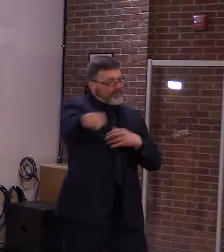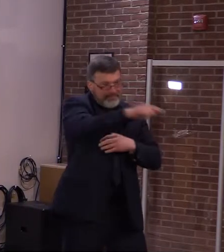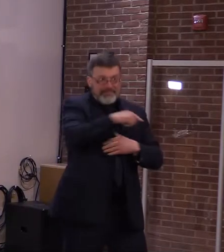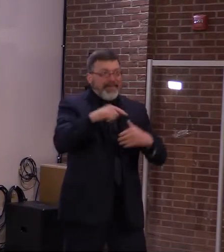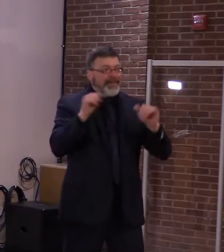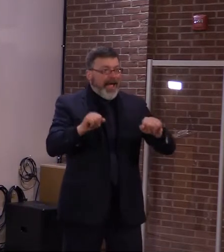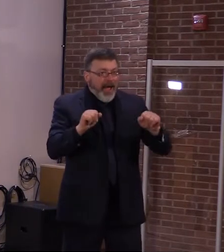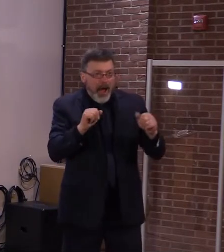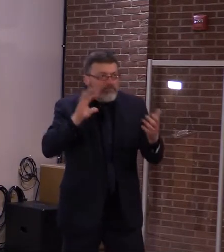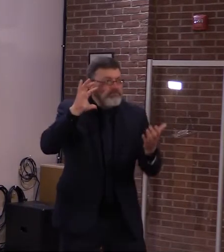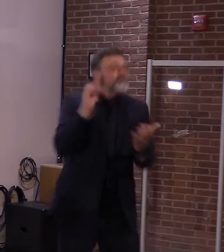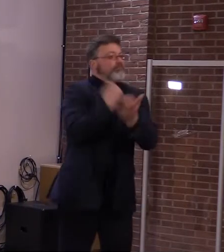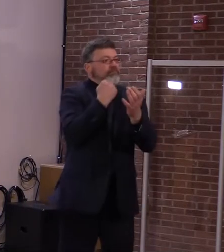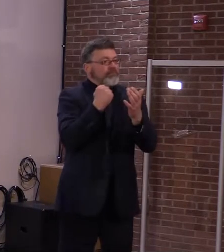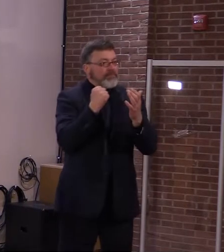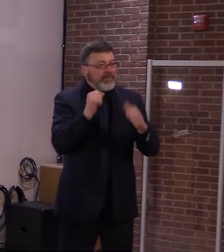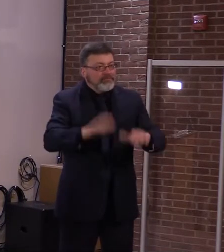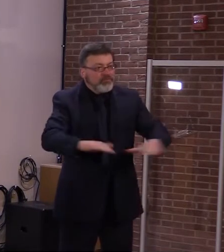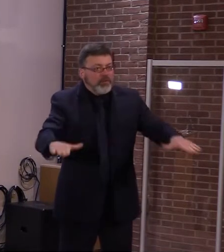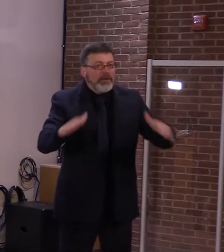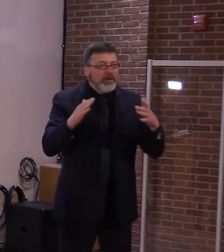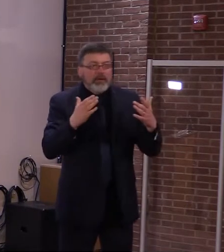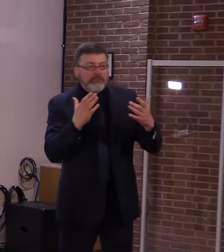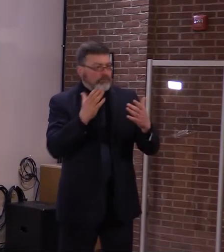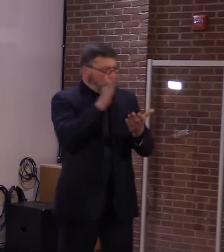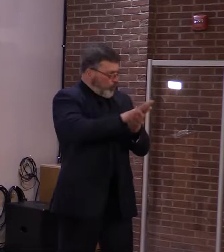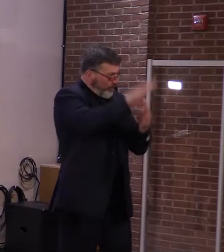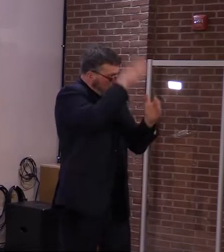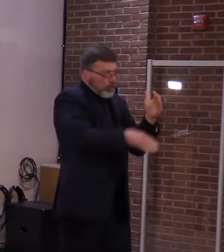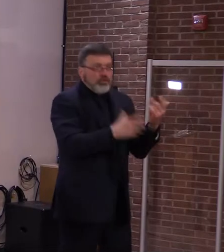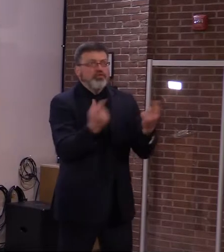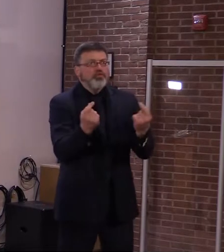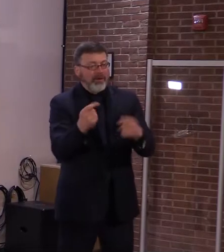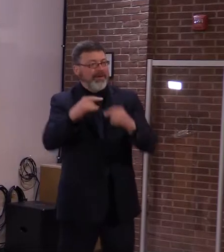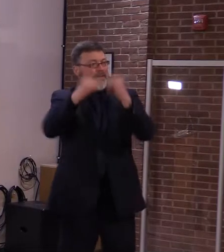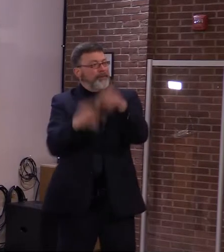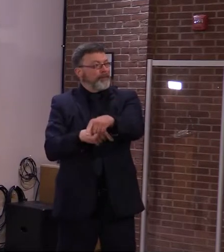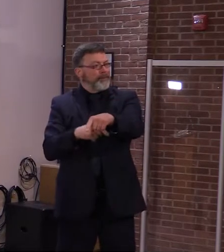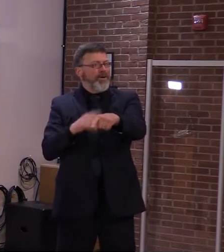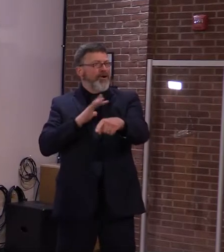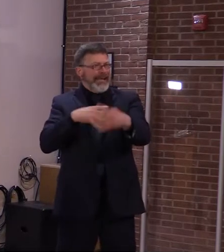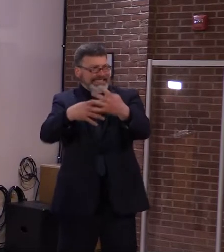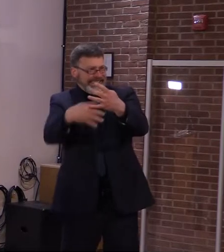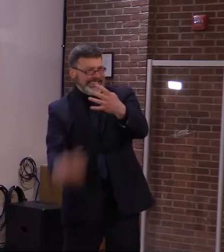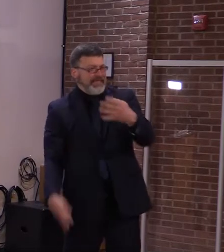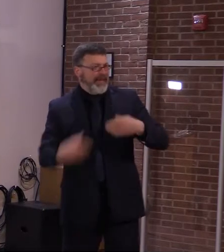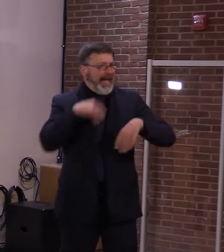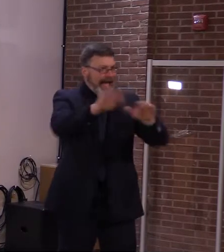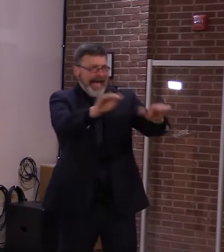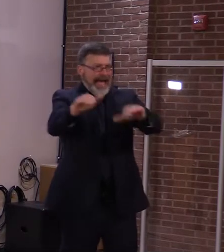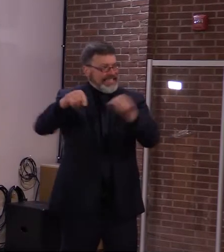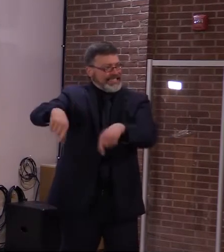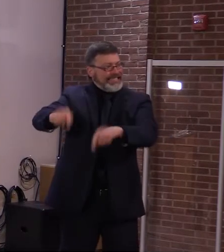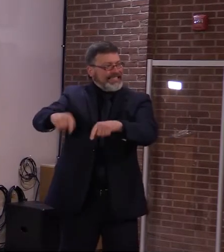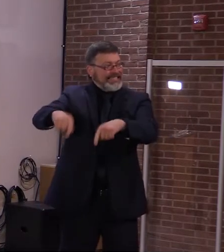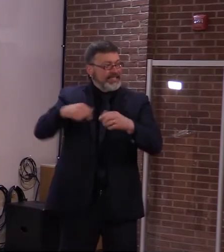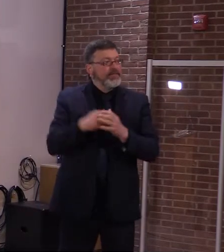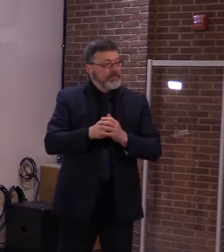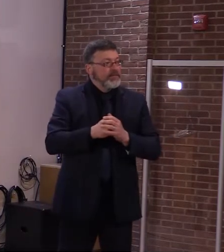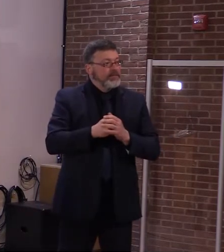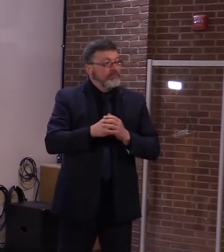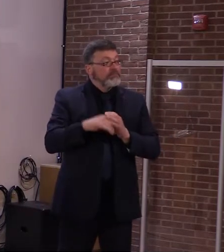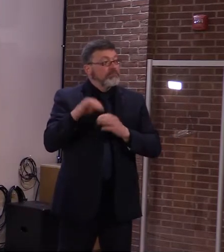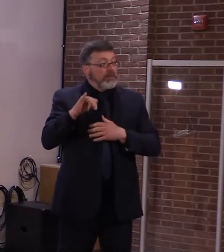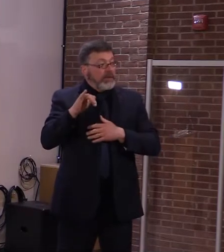week, Senator Sanders and I met with superintendents from across the state to hear about their plans, and I was really encouraged by what